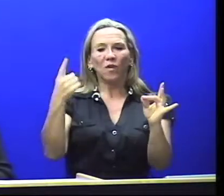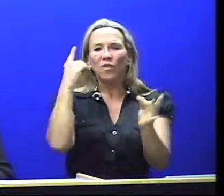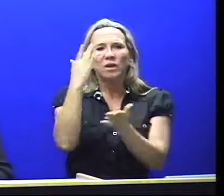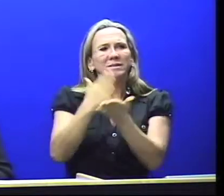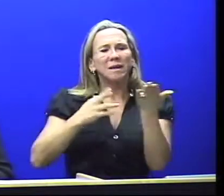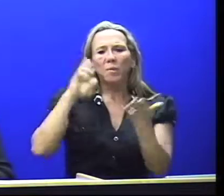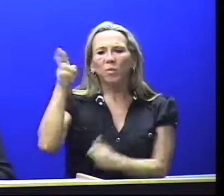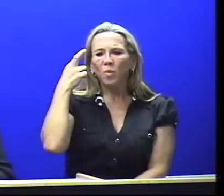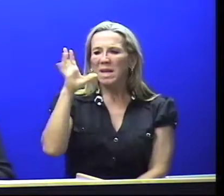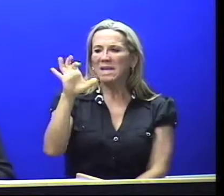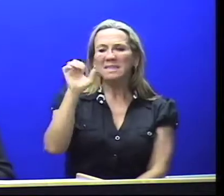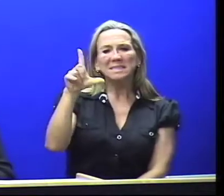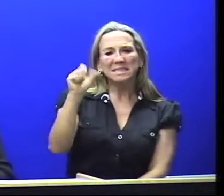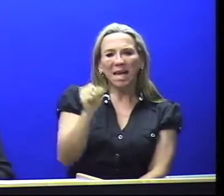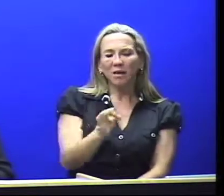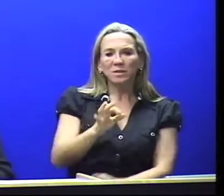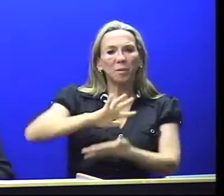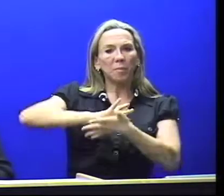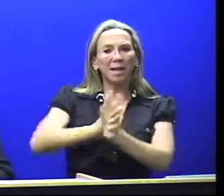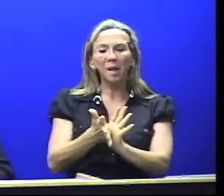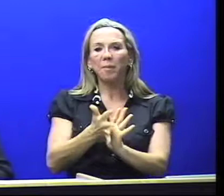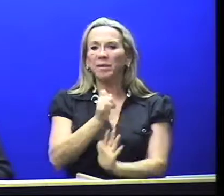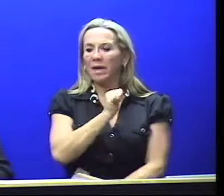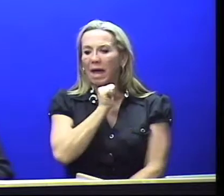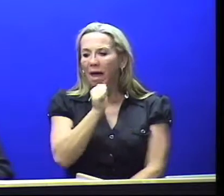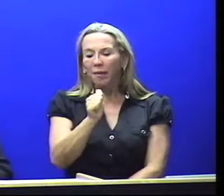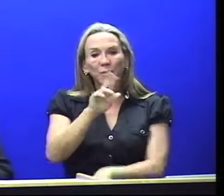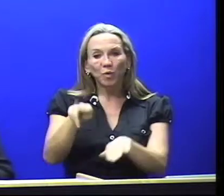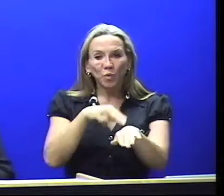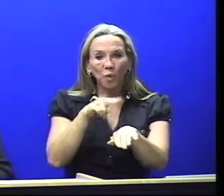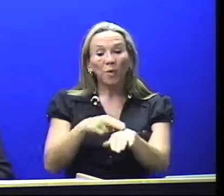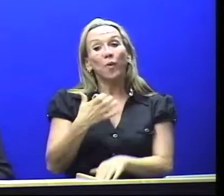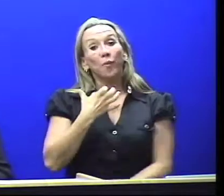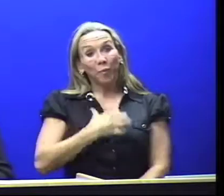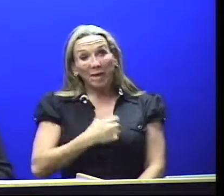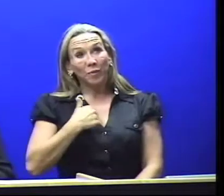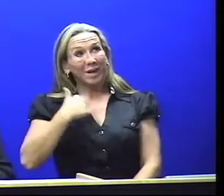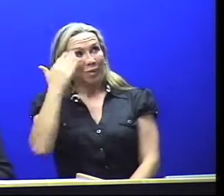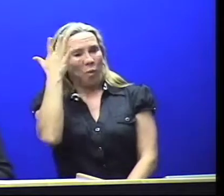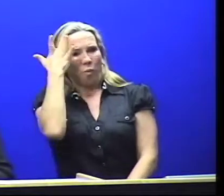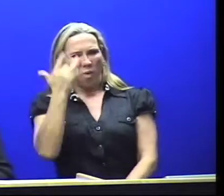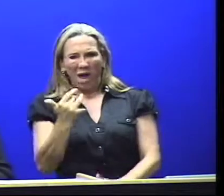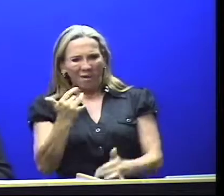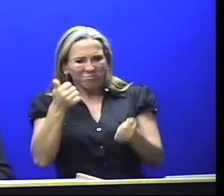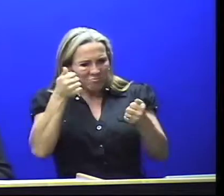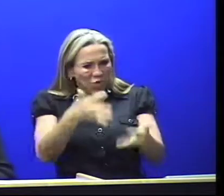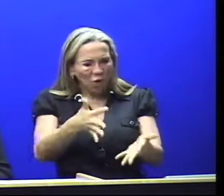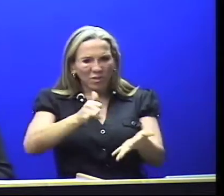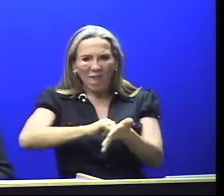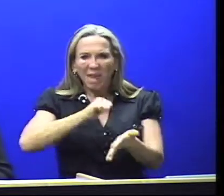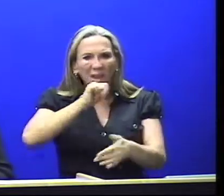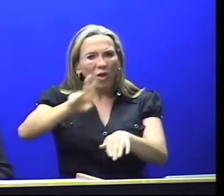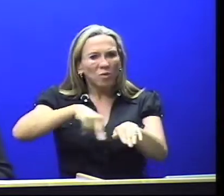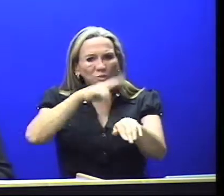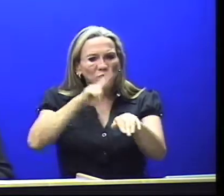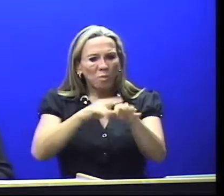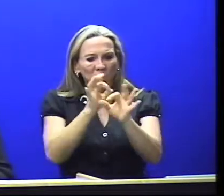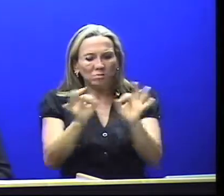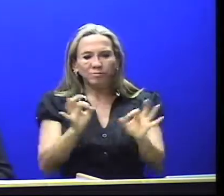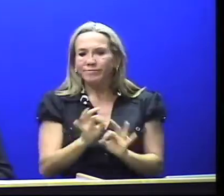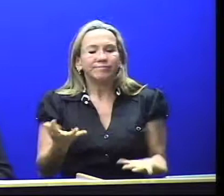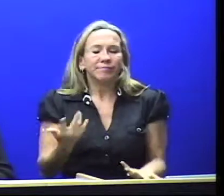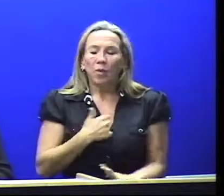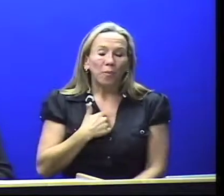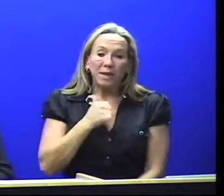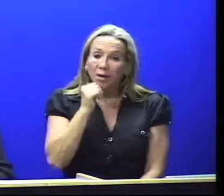reason. And we wish we knew that answer, why it is that cells become cancerous. But for some reason they